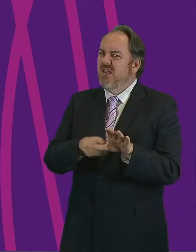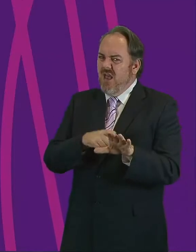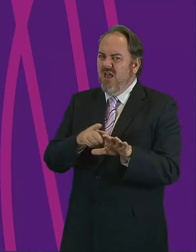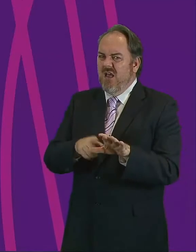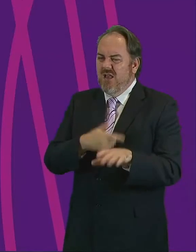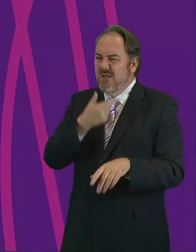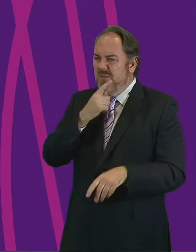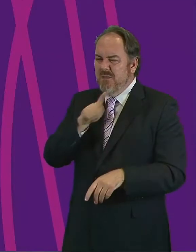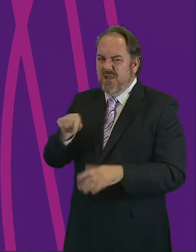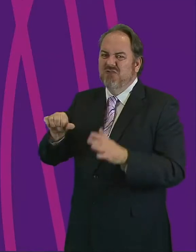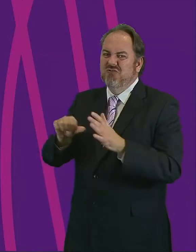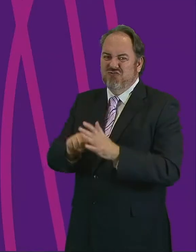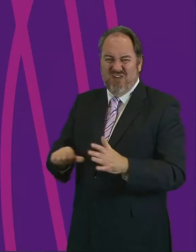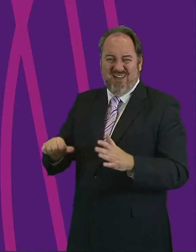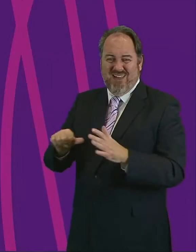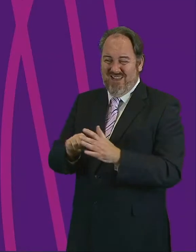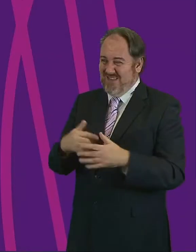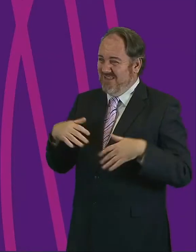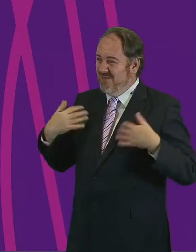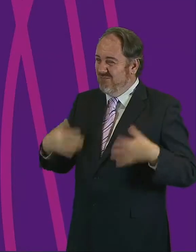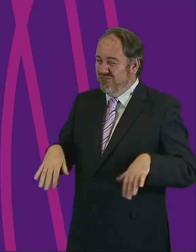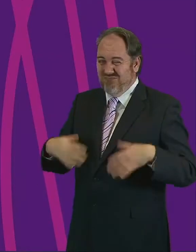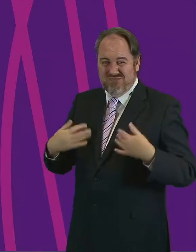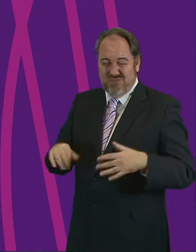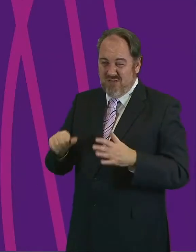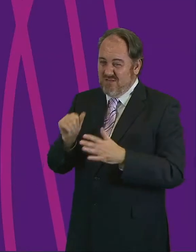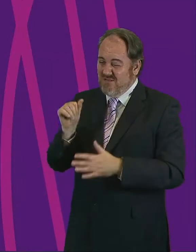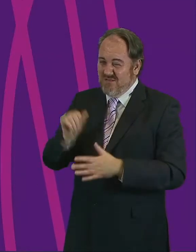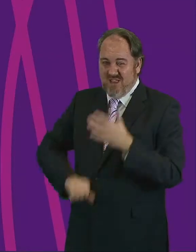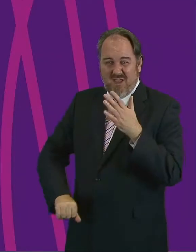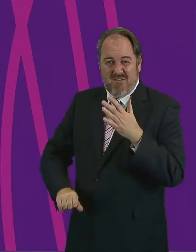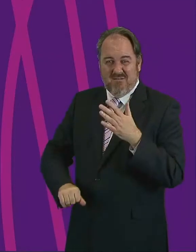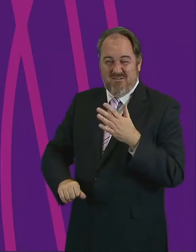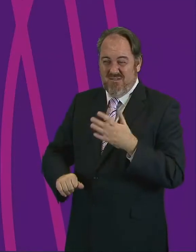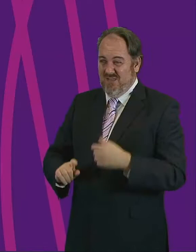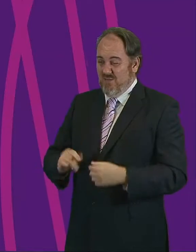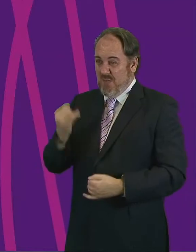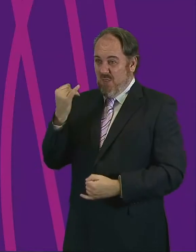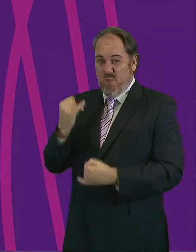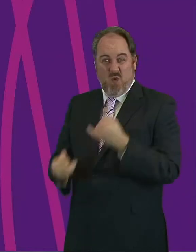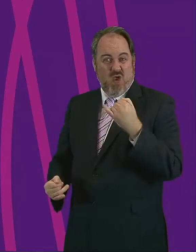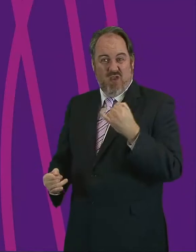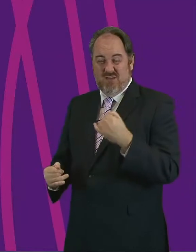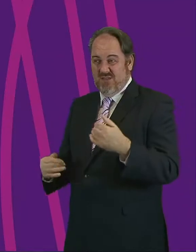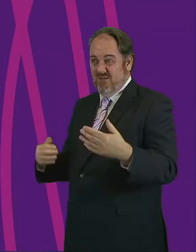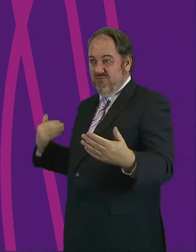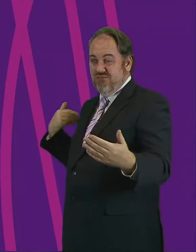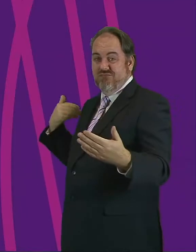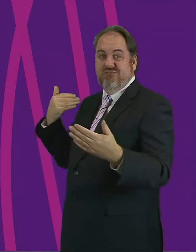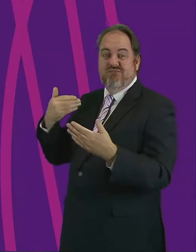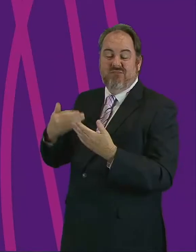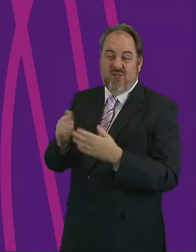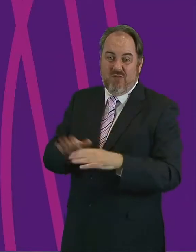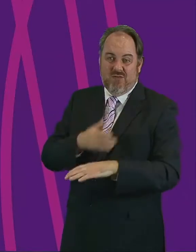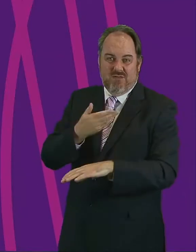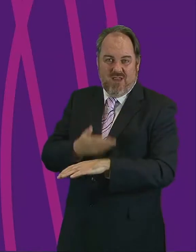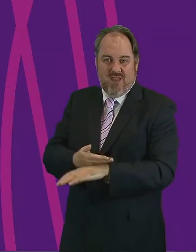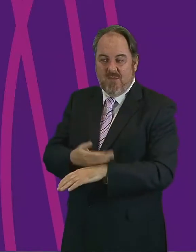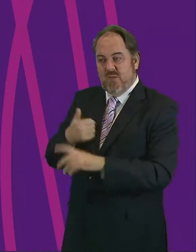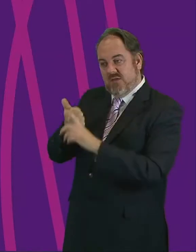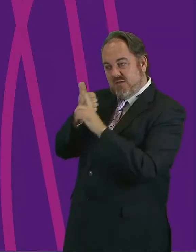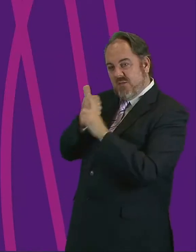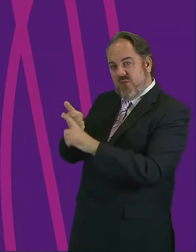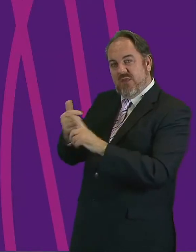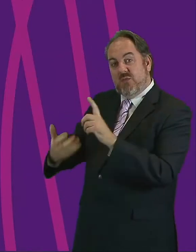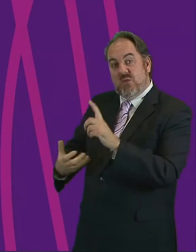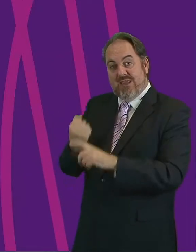themselves in one of the most challenging job markets in a generation, have that support, not just to be in work, but also to have a